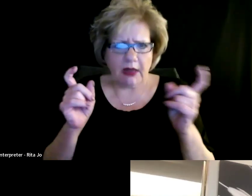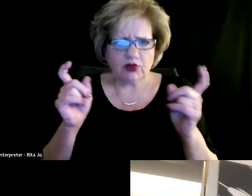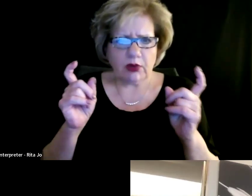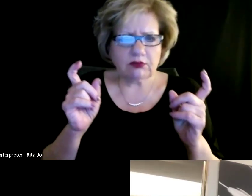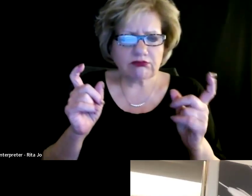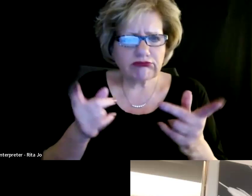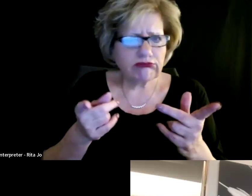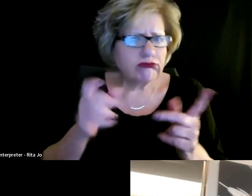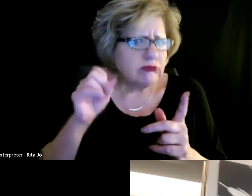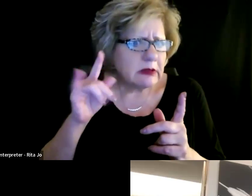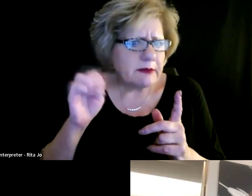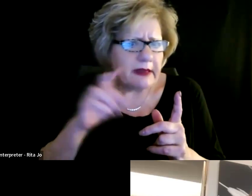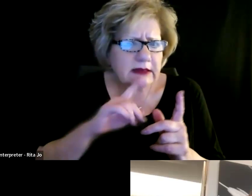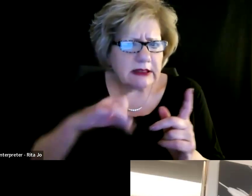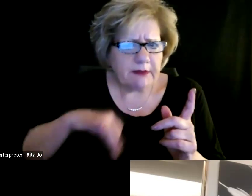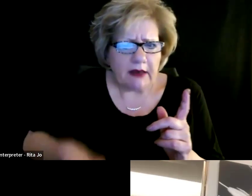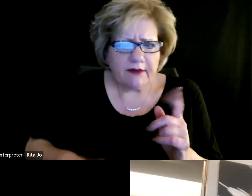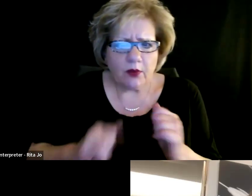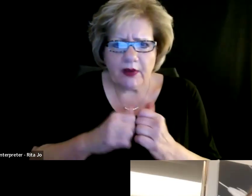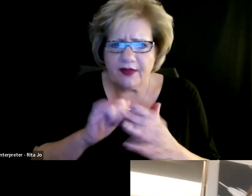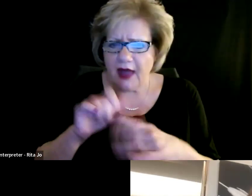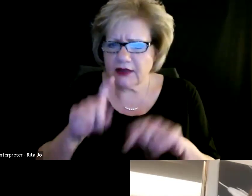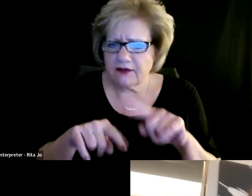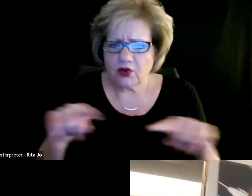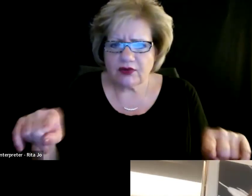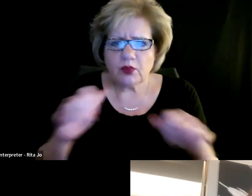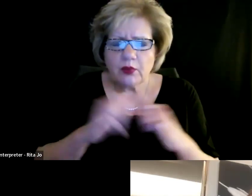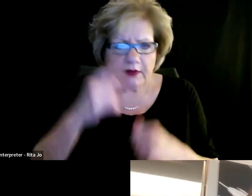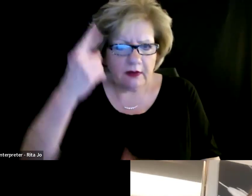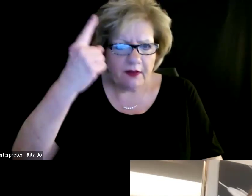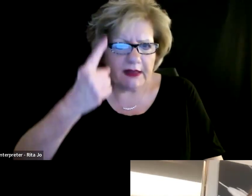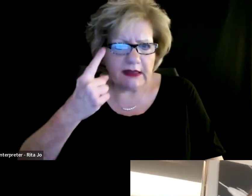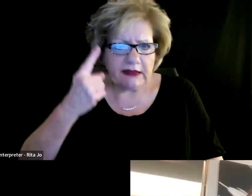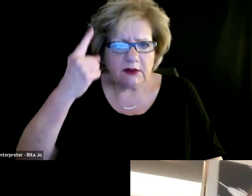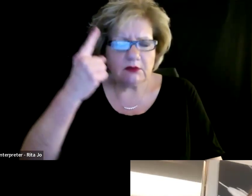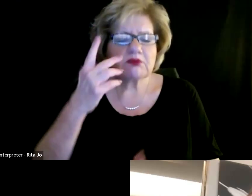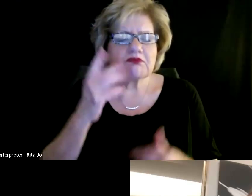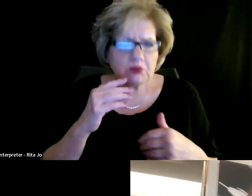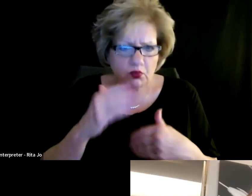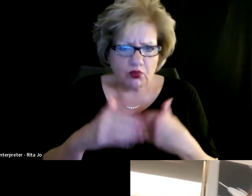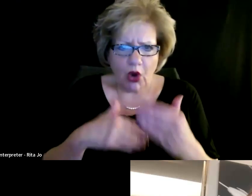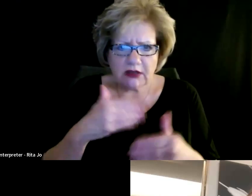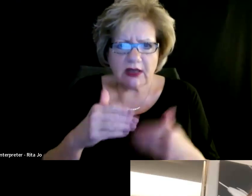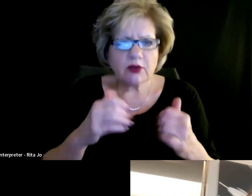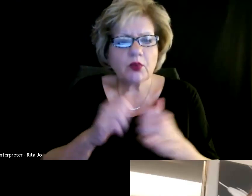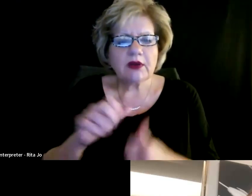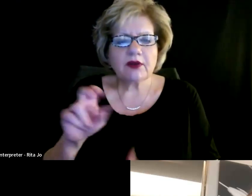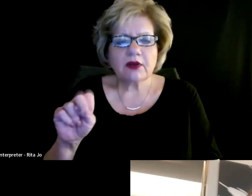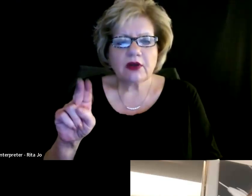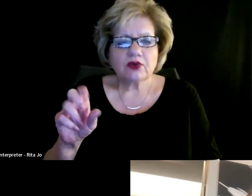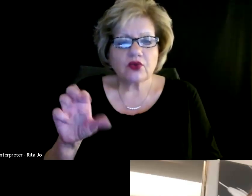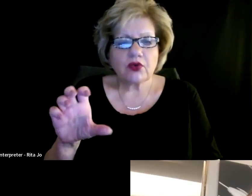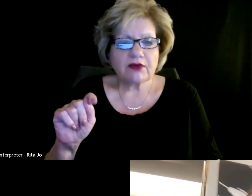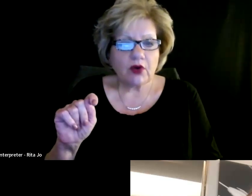it's the space is benefited by having that diversity in terms of the thinking and processing from both neurodivergent people and non-neurodivergent